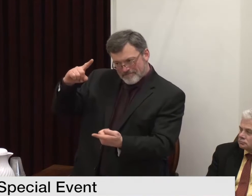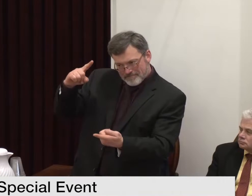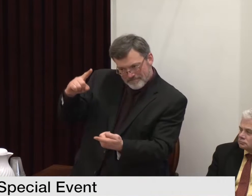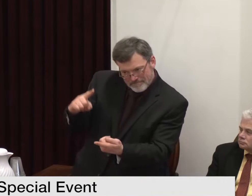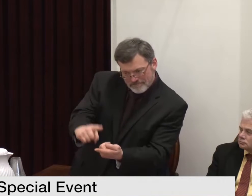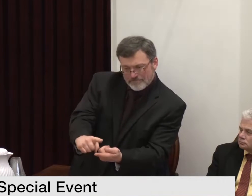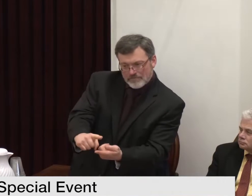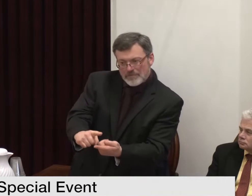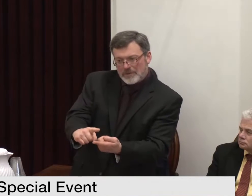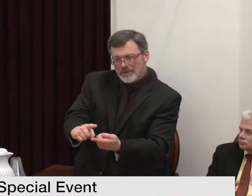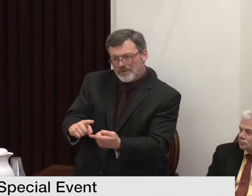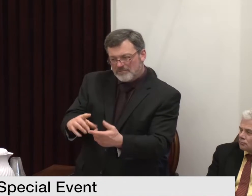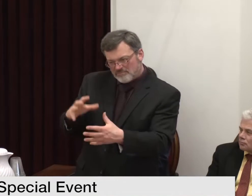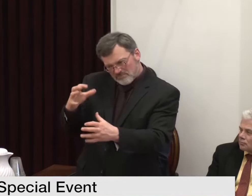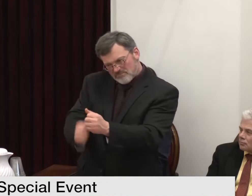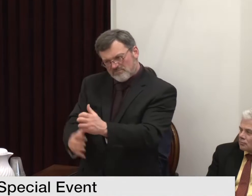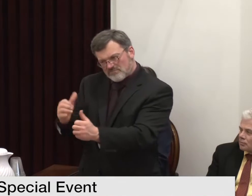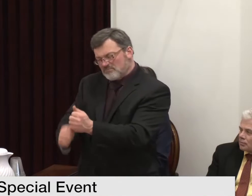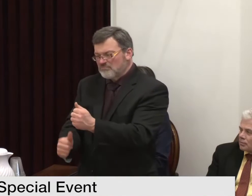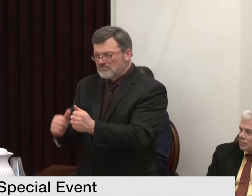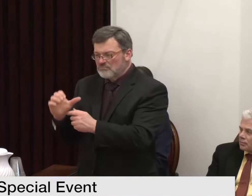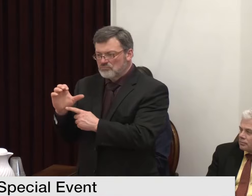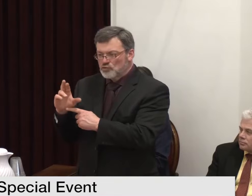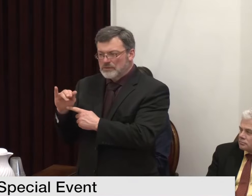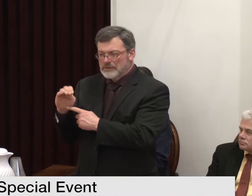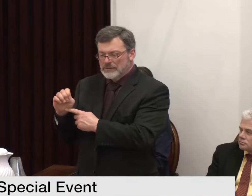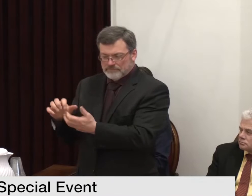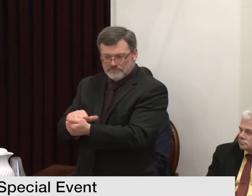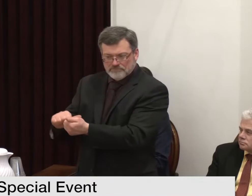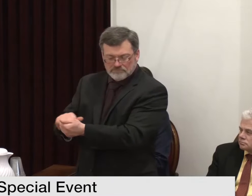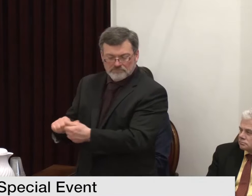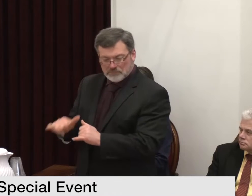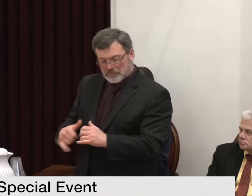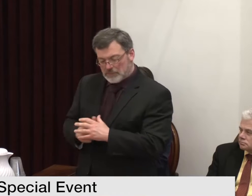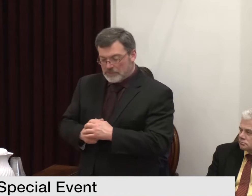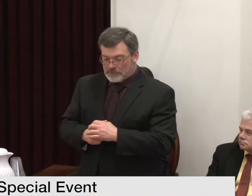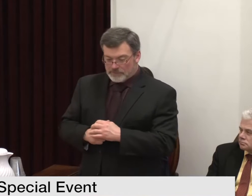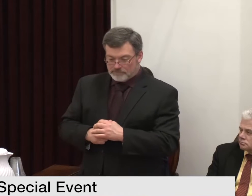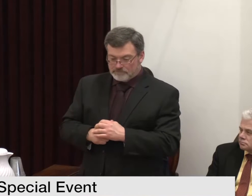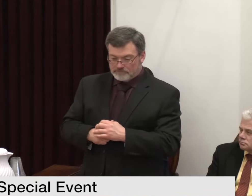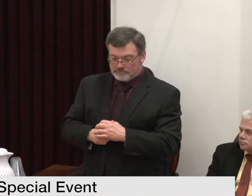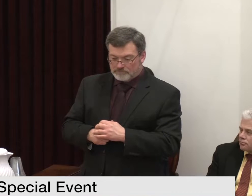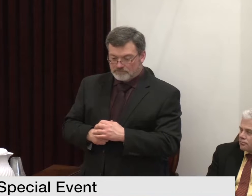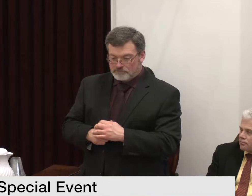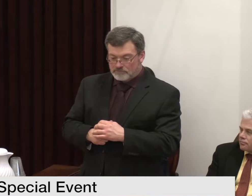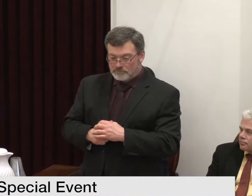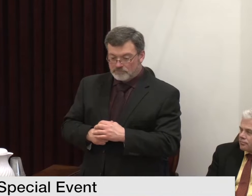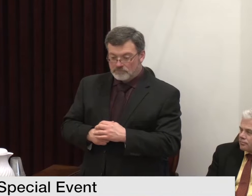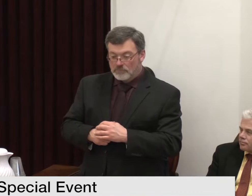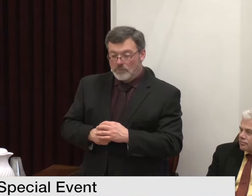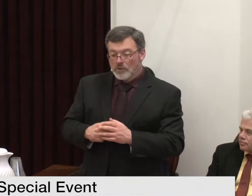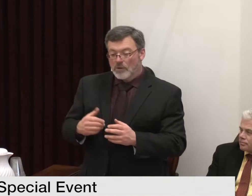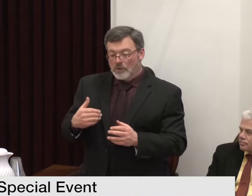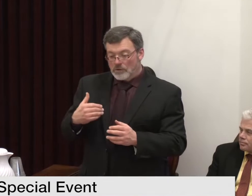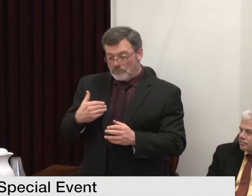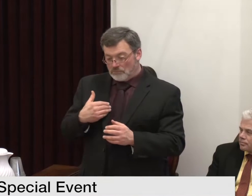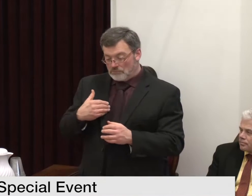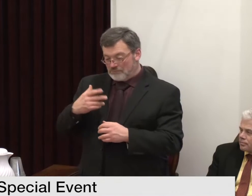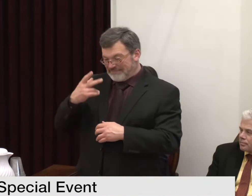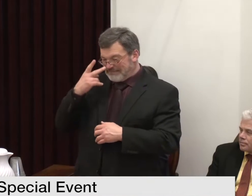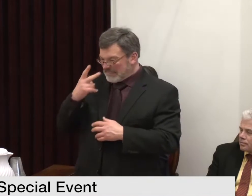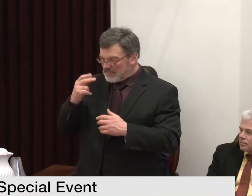Or Dr. Levine, who works every day to improve public health and address the tragic loss of life to